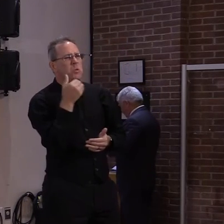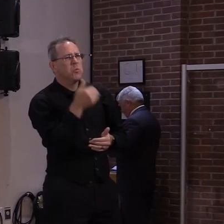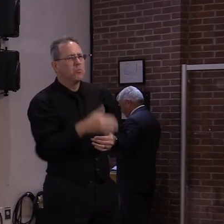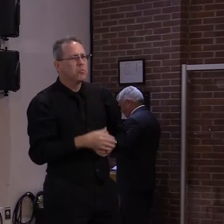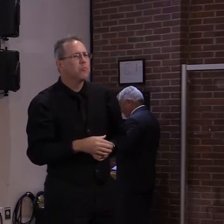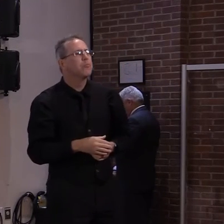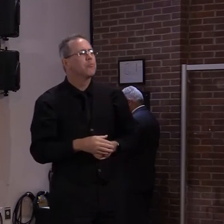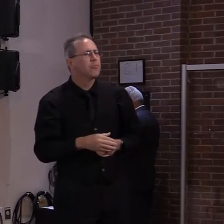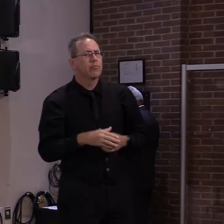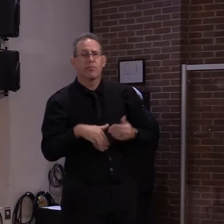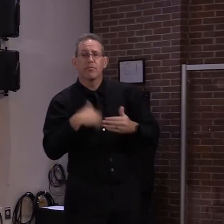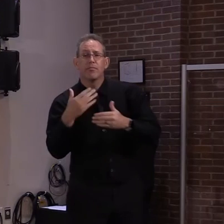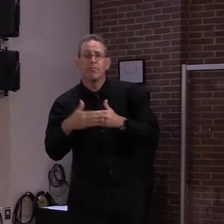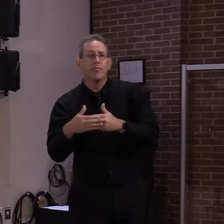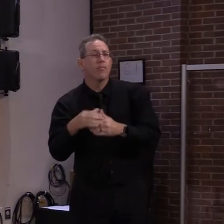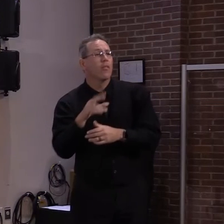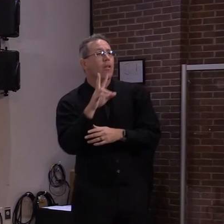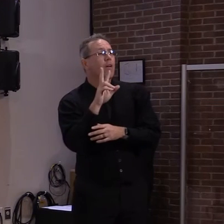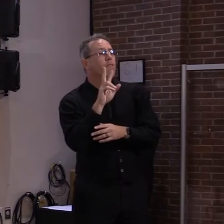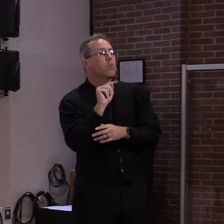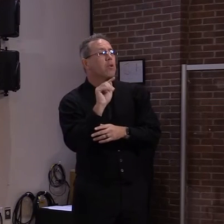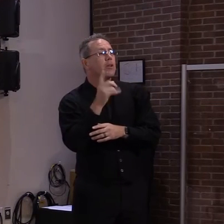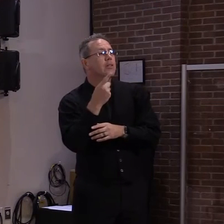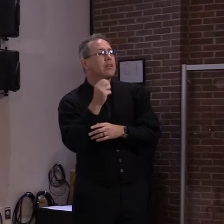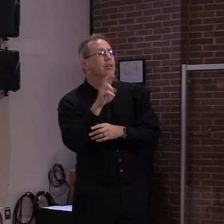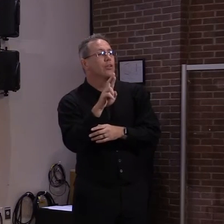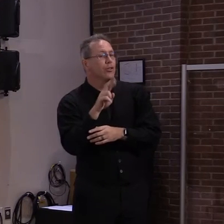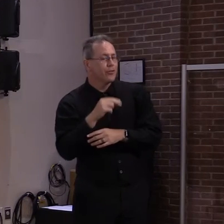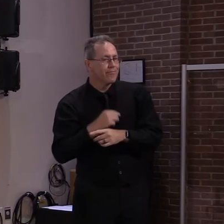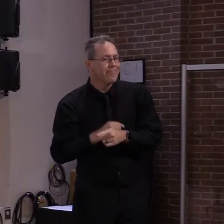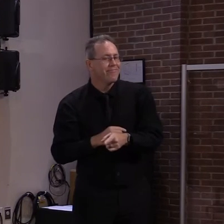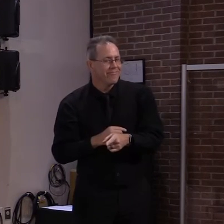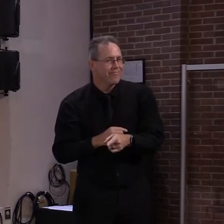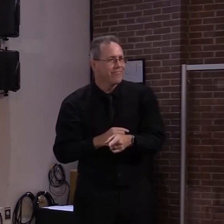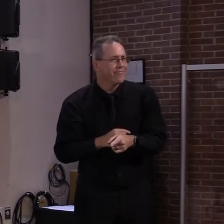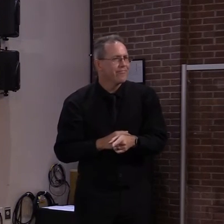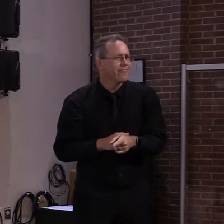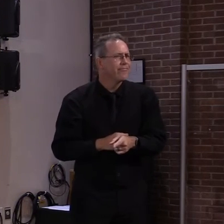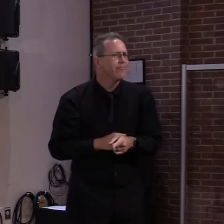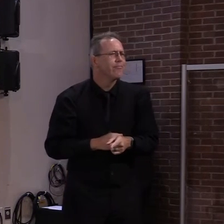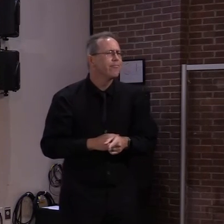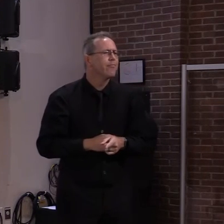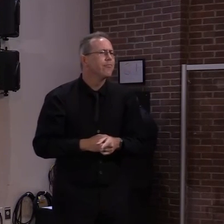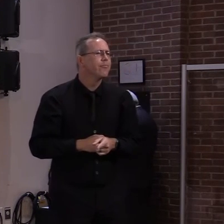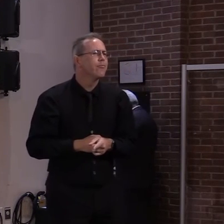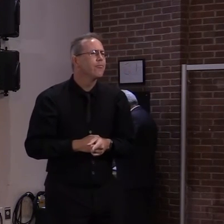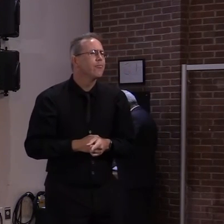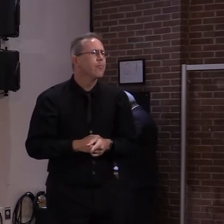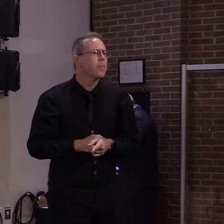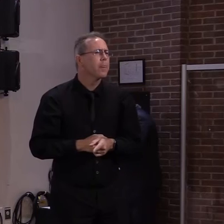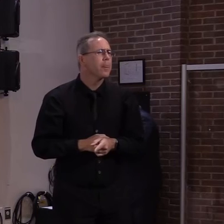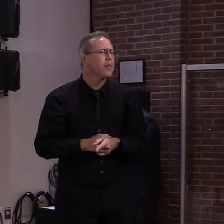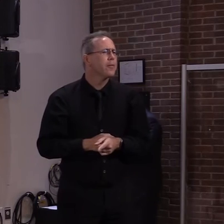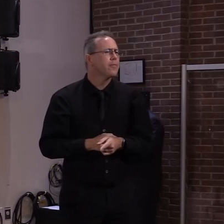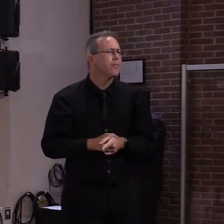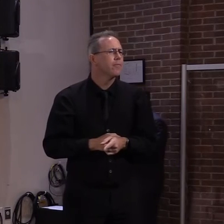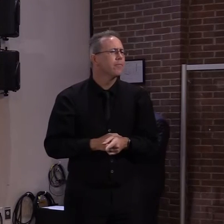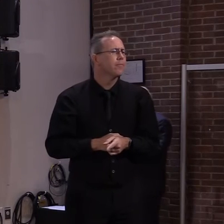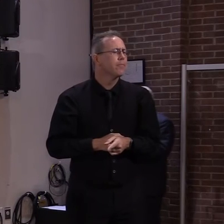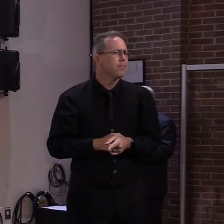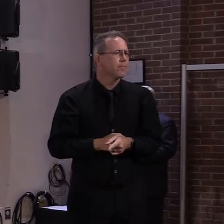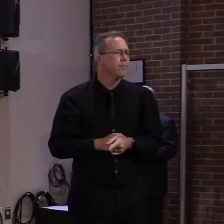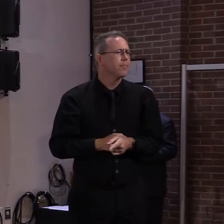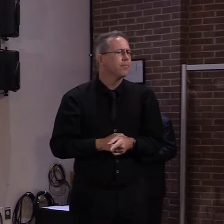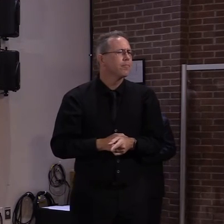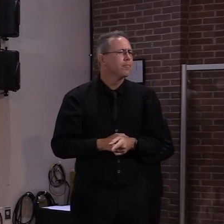Thank you, Rebecca. I wanted to see if we could get a little bit more information about the booster shots. And when you say that these will be available